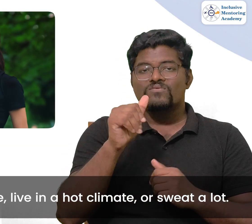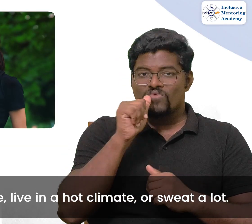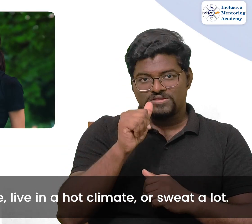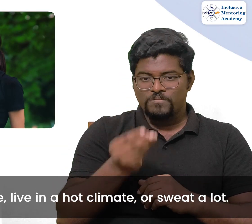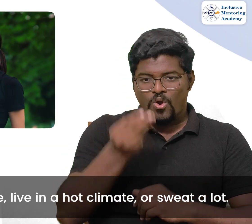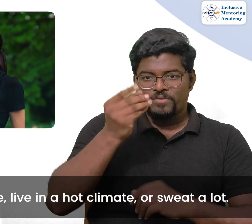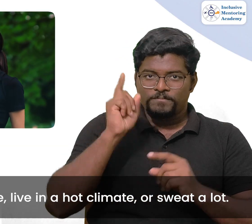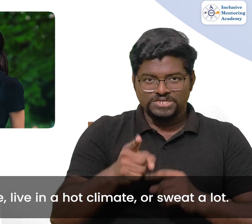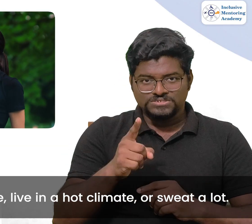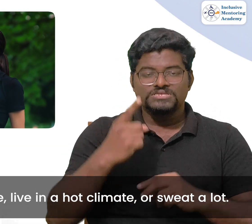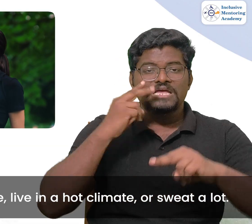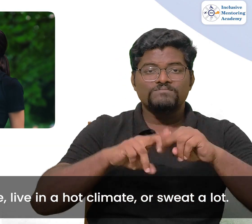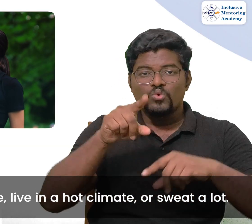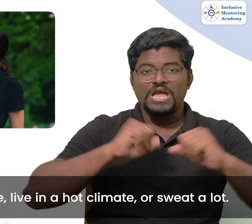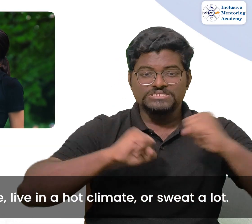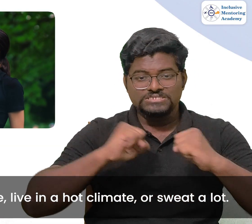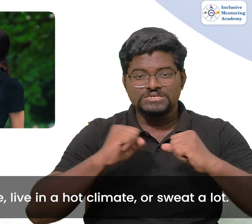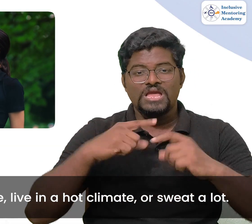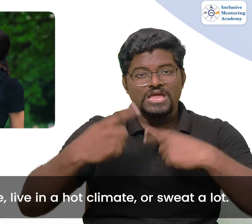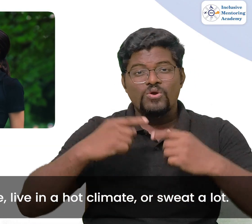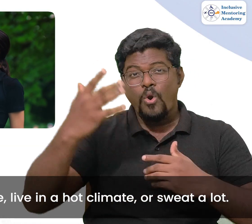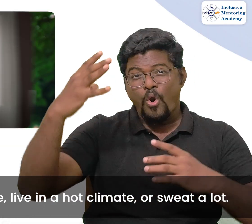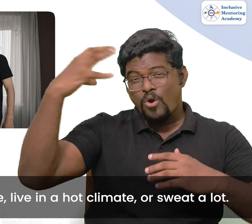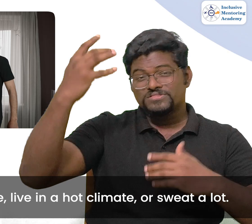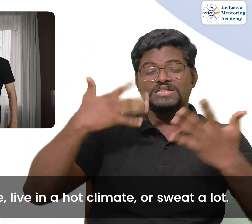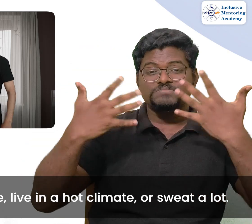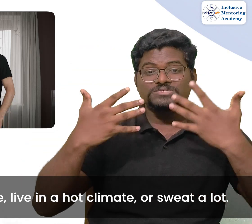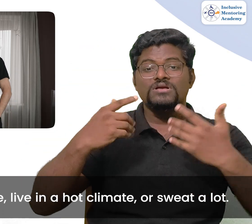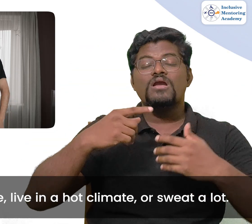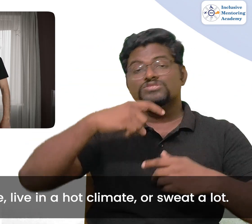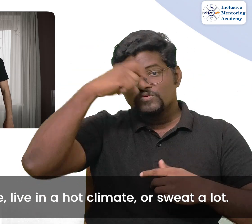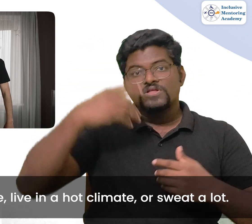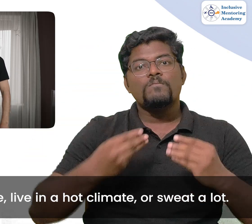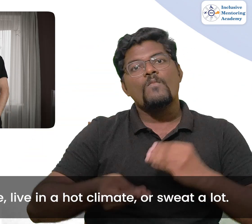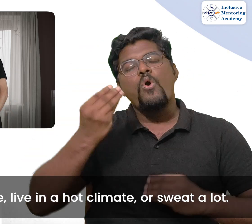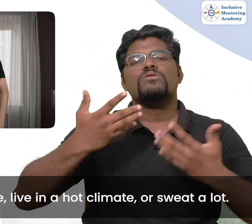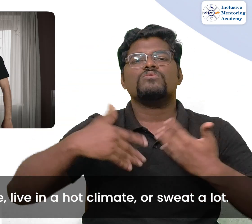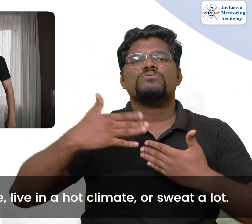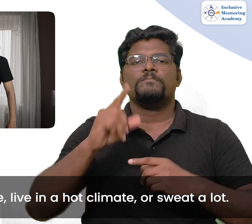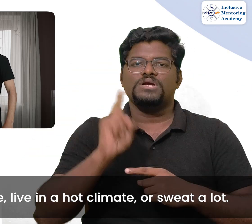Drink more if you exercise, live in a hot climate, or sweat a lot.